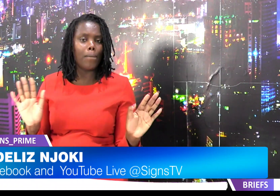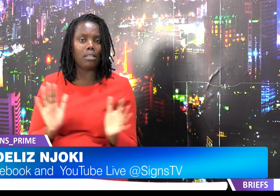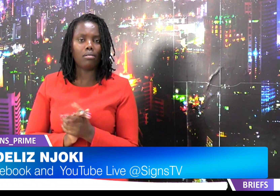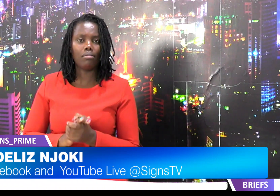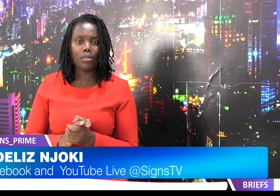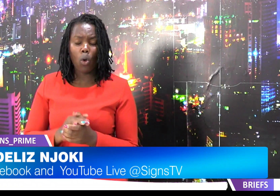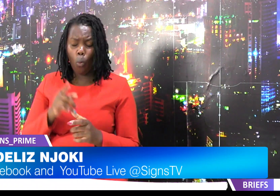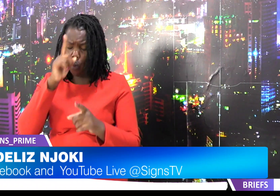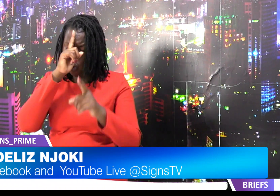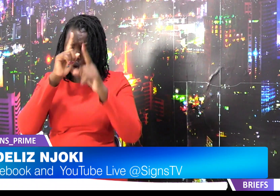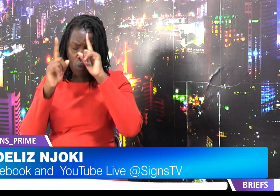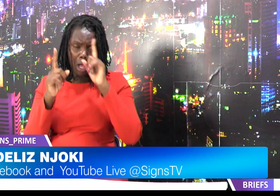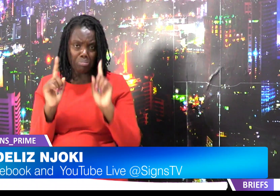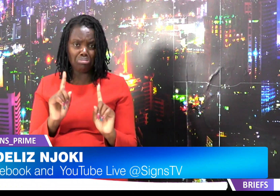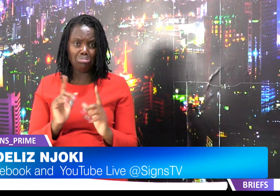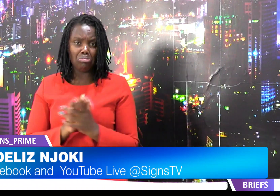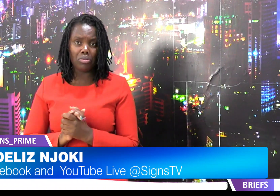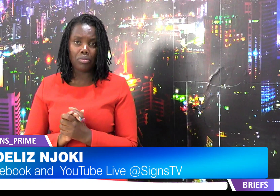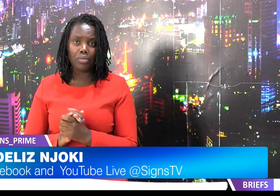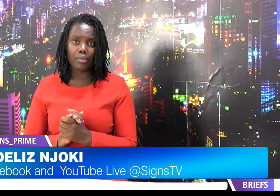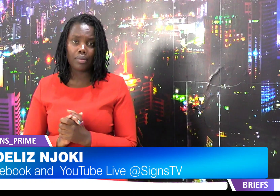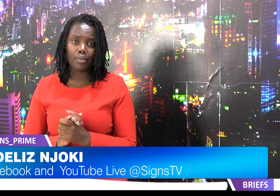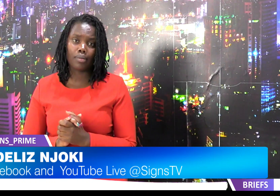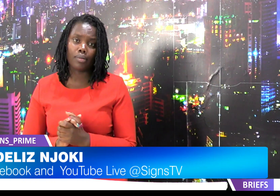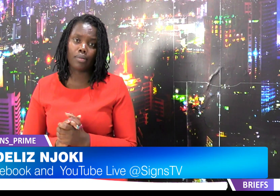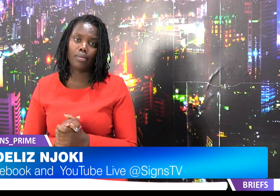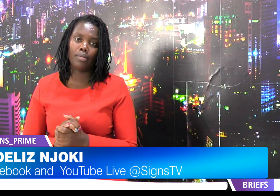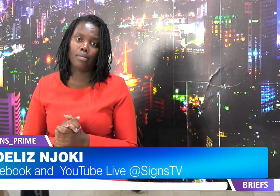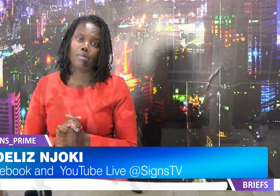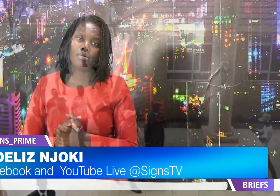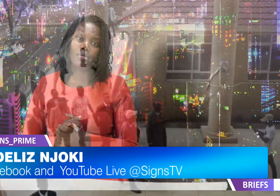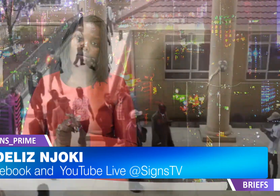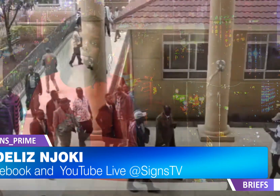fullest extent of the law.